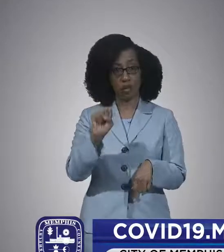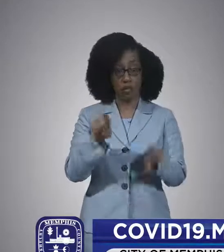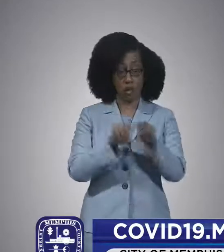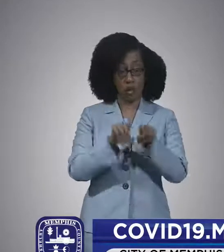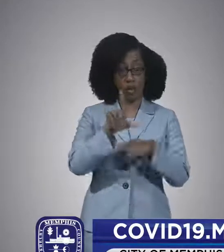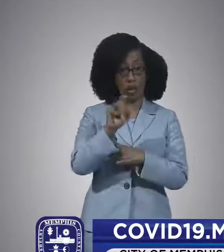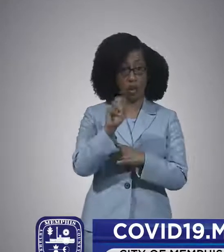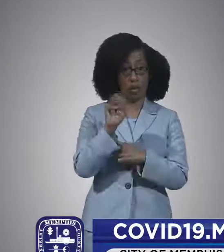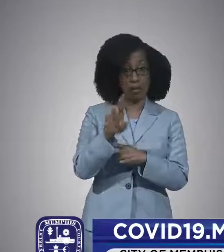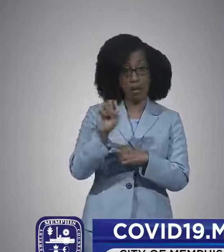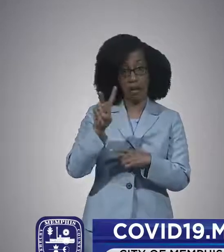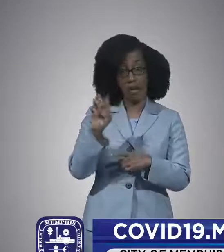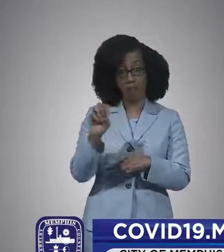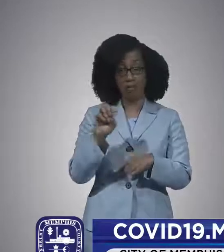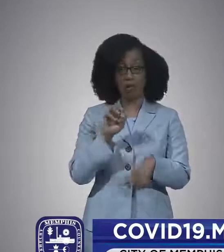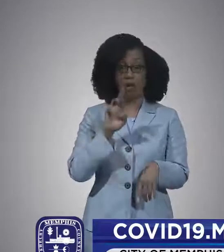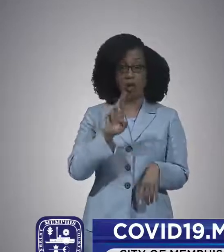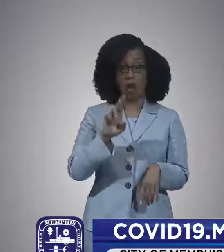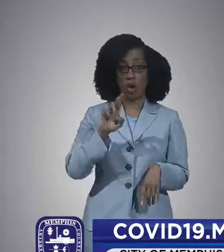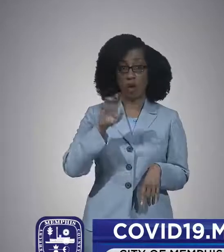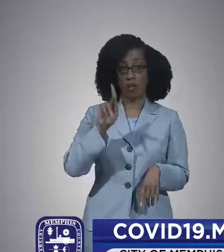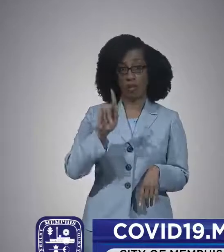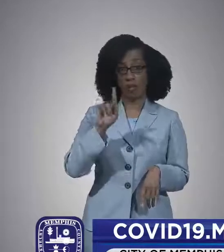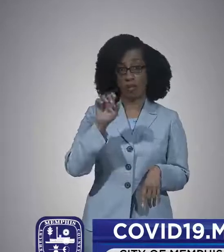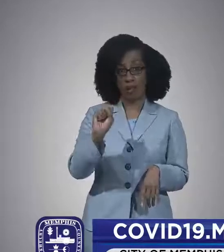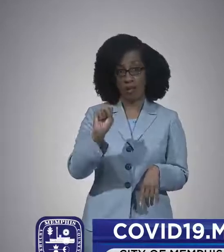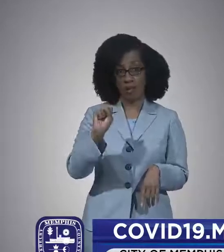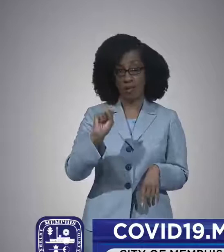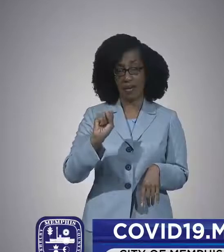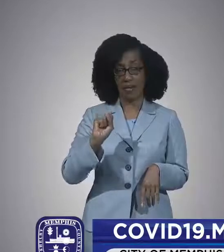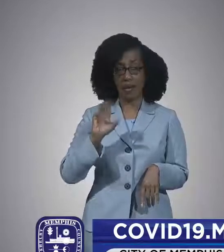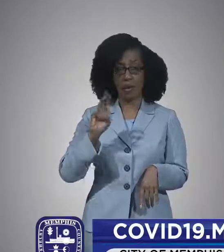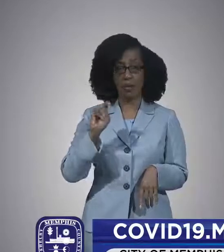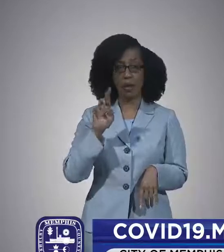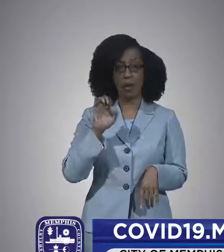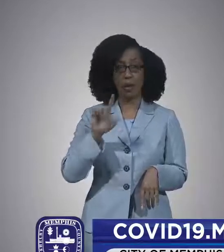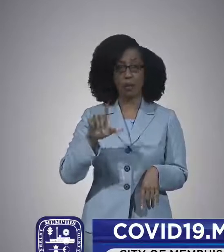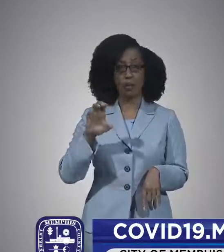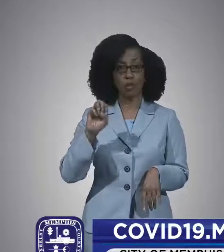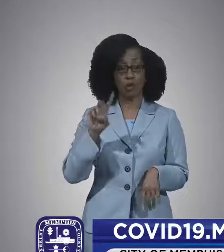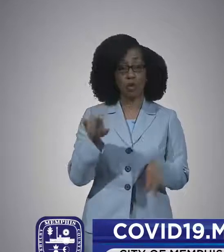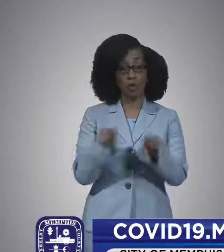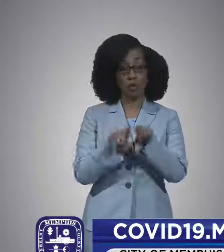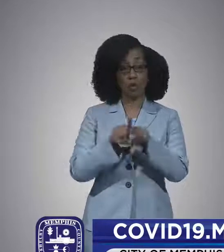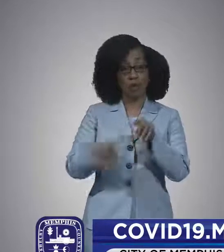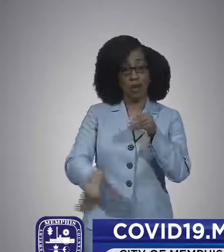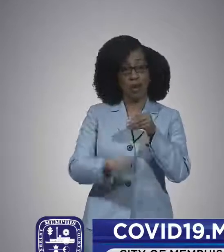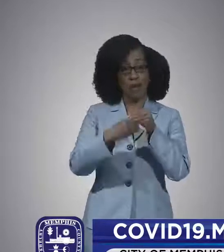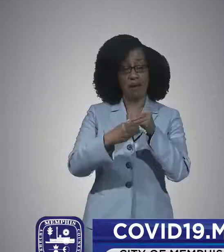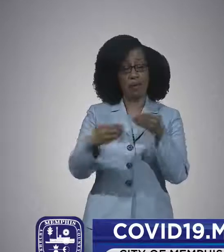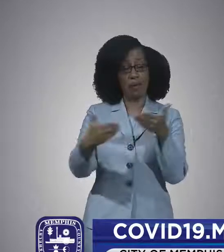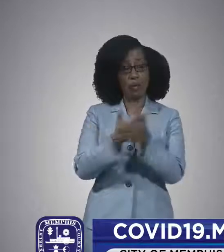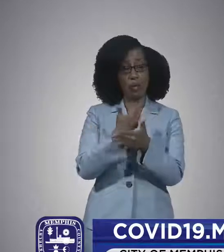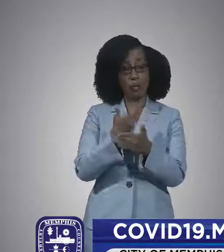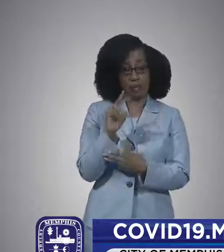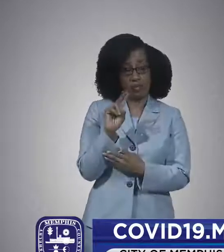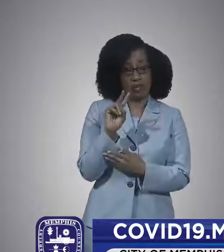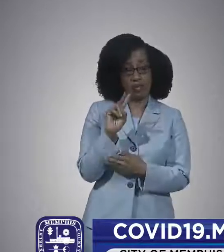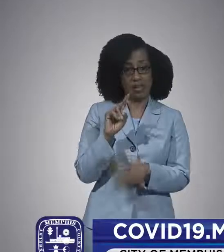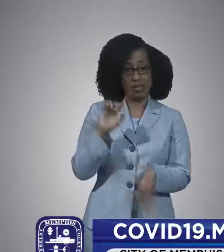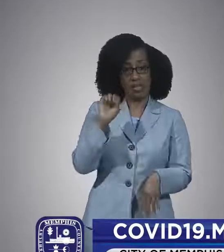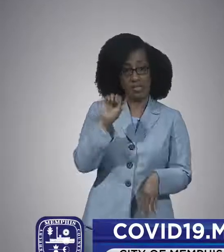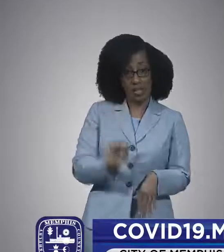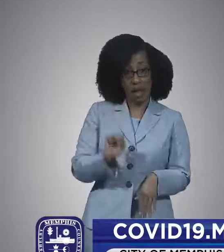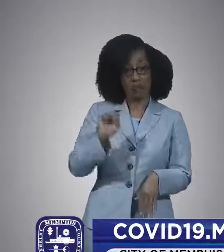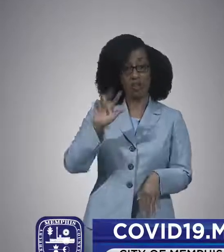site, which is on RKS Commercial Cove, and we've added a brand new testing site at the South 3rd Street Christ Community